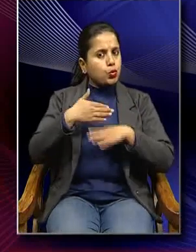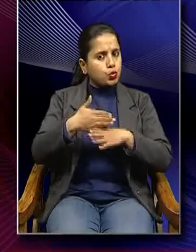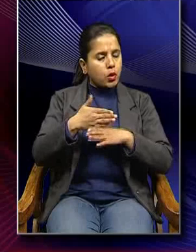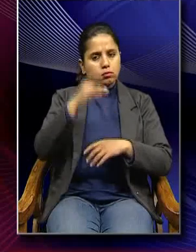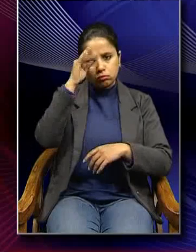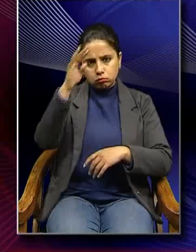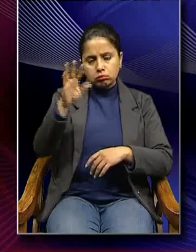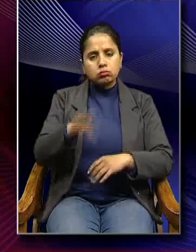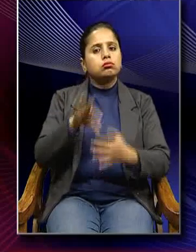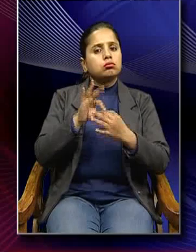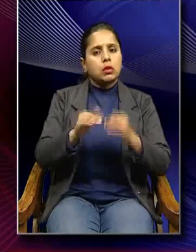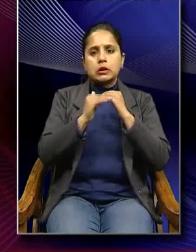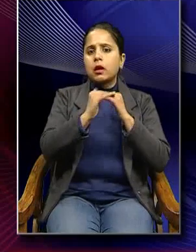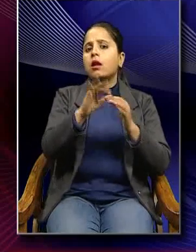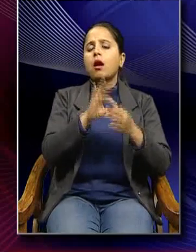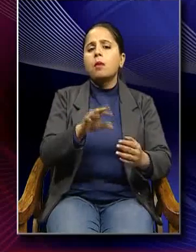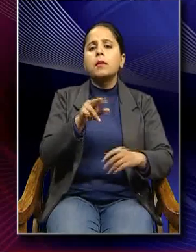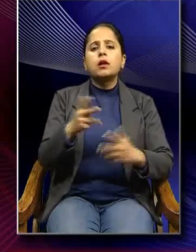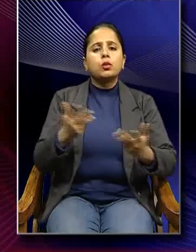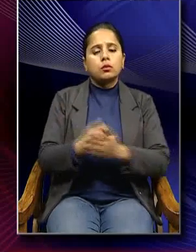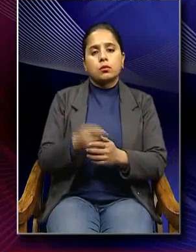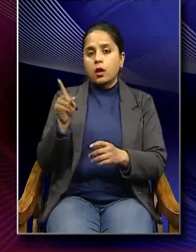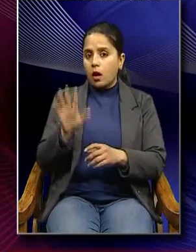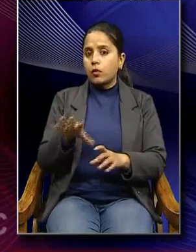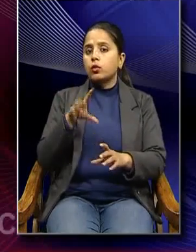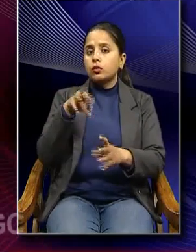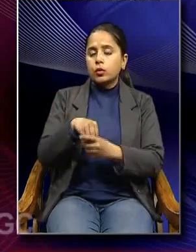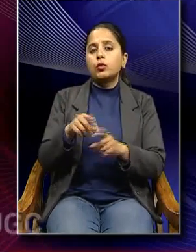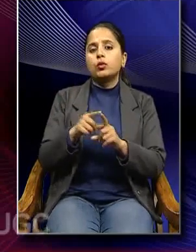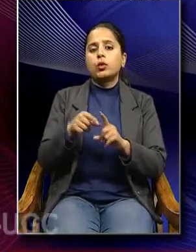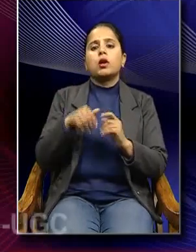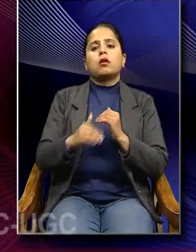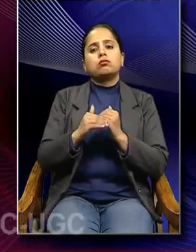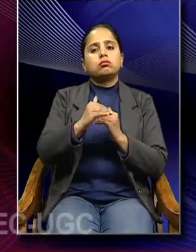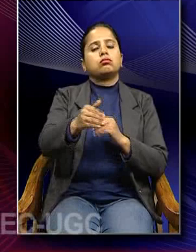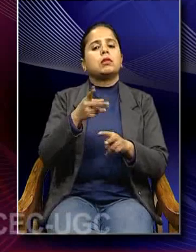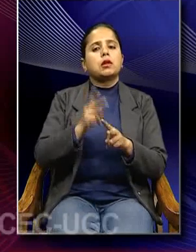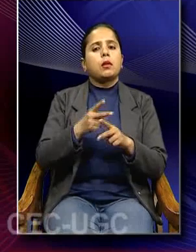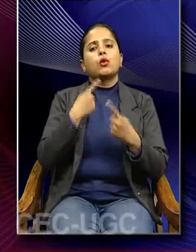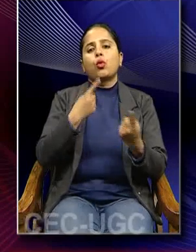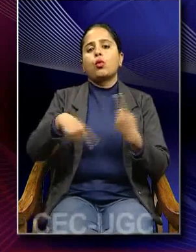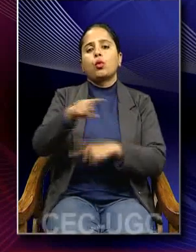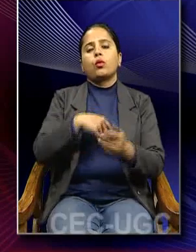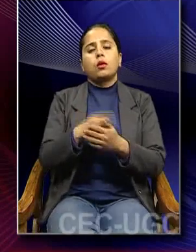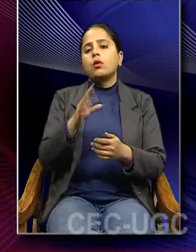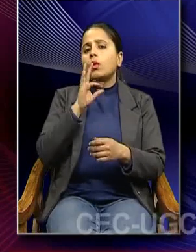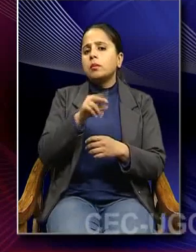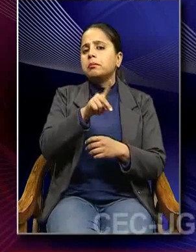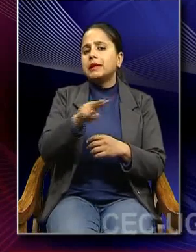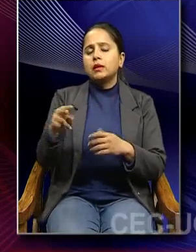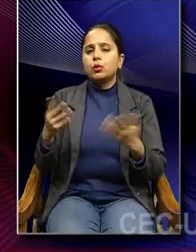to sustainability, and they have contributed to the discourse of sustainability. That what do you actually mean